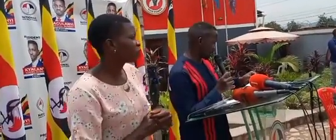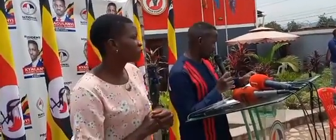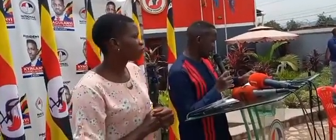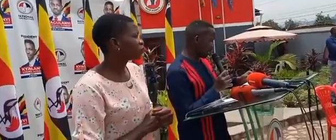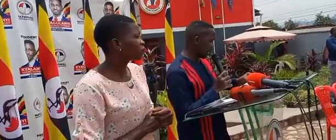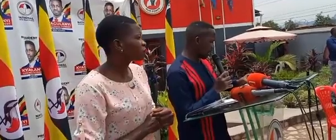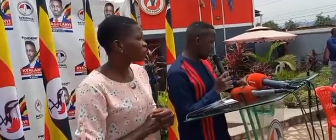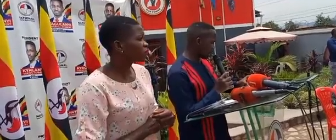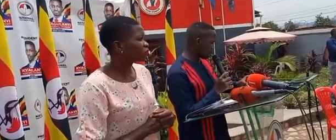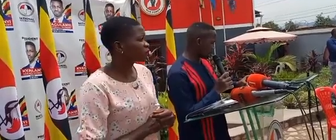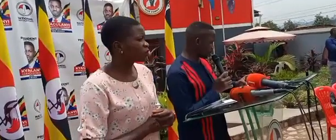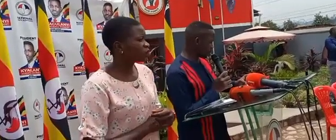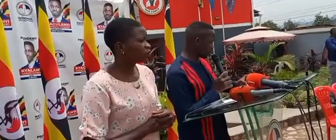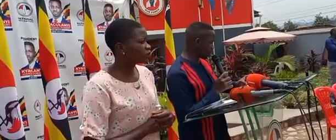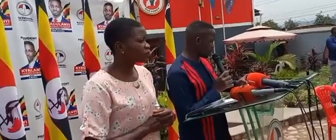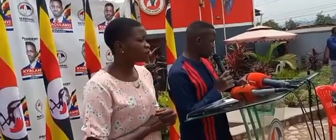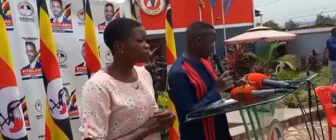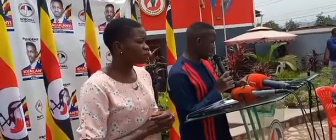kadde